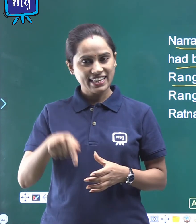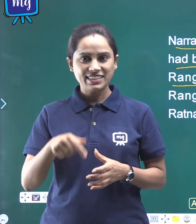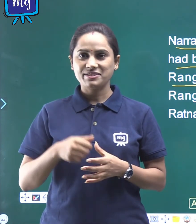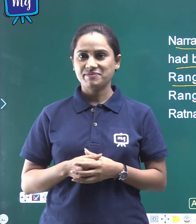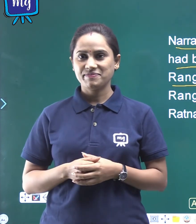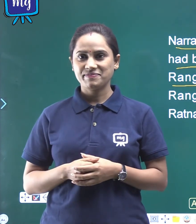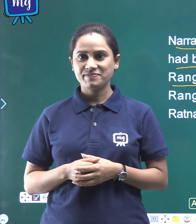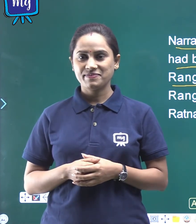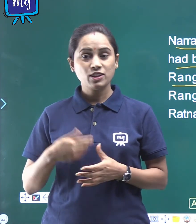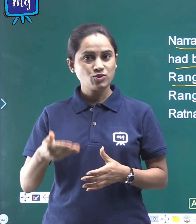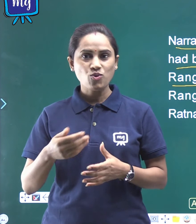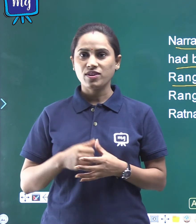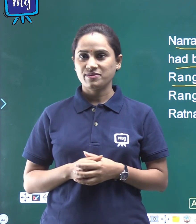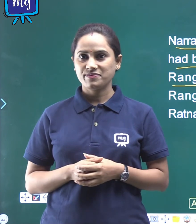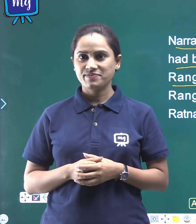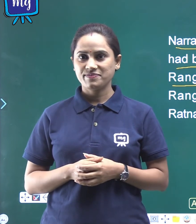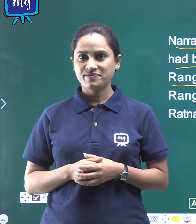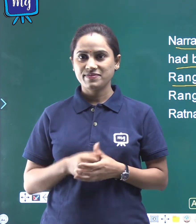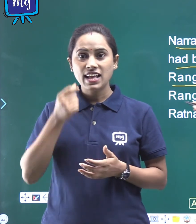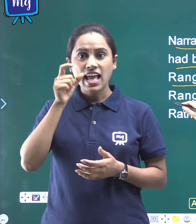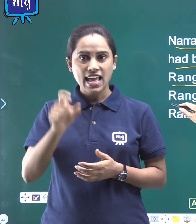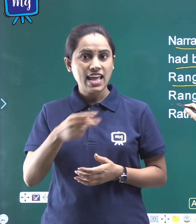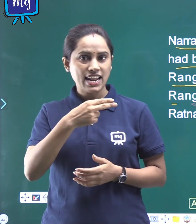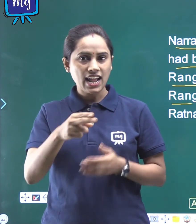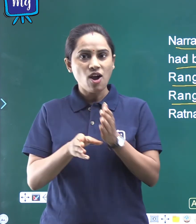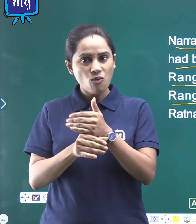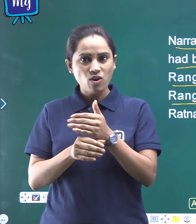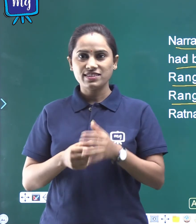it. So, Ranga was